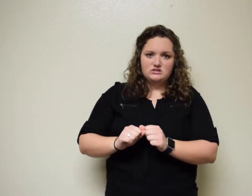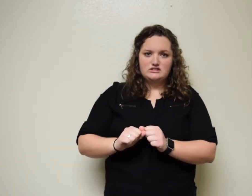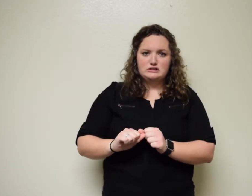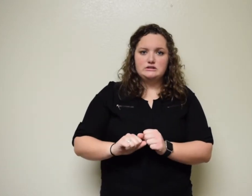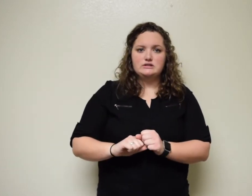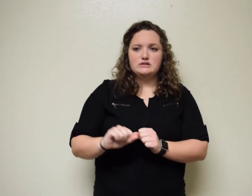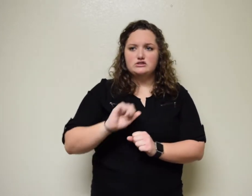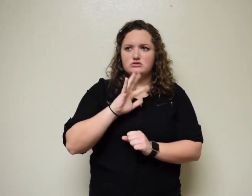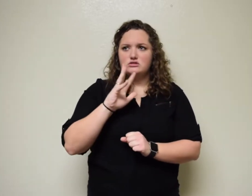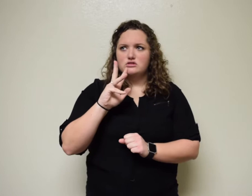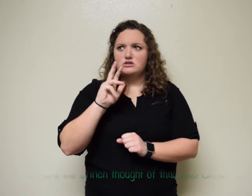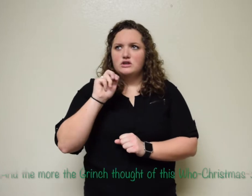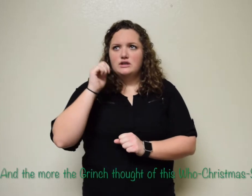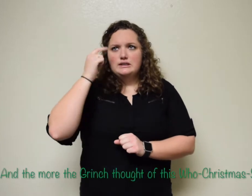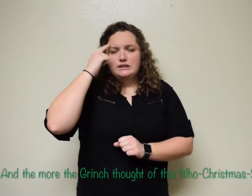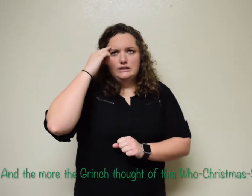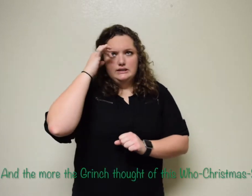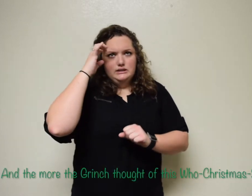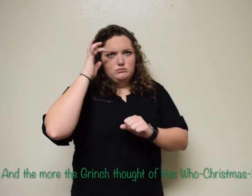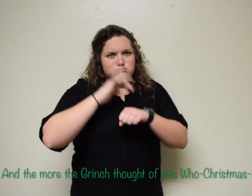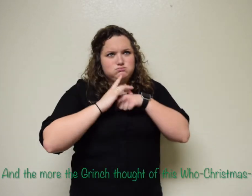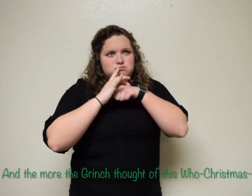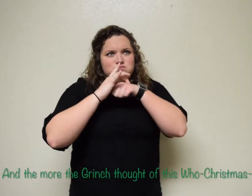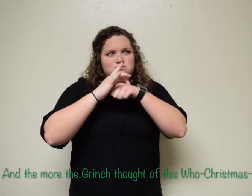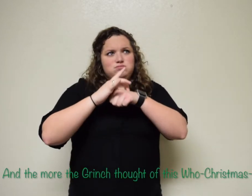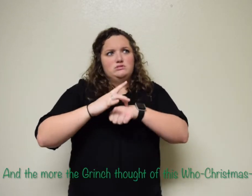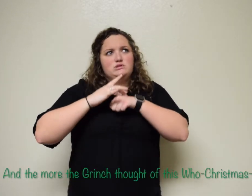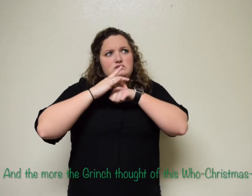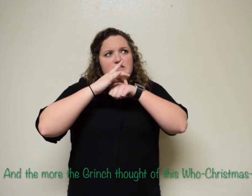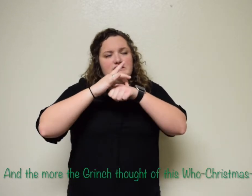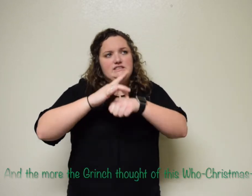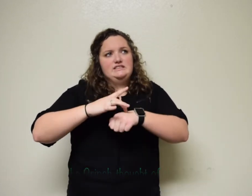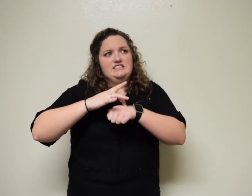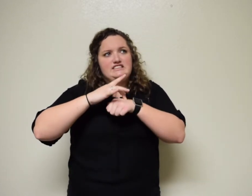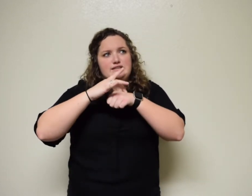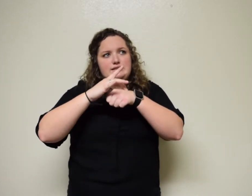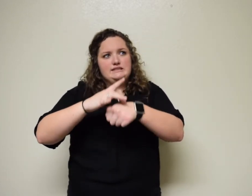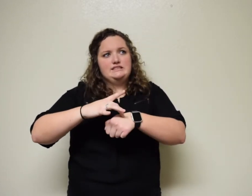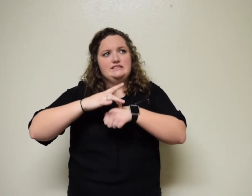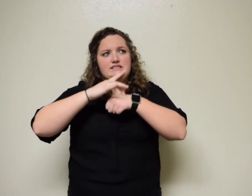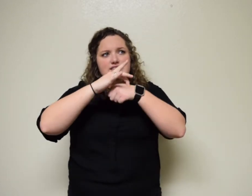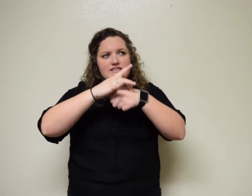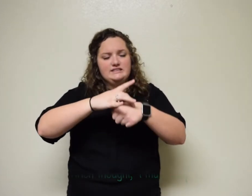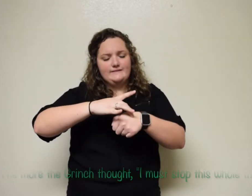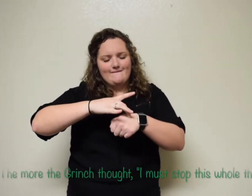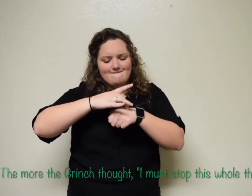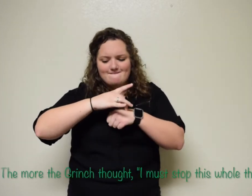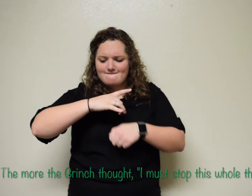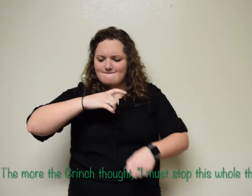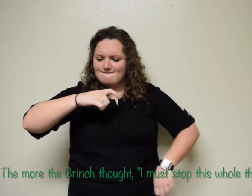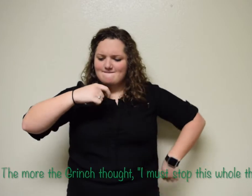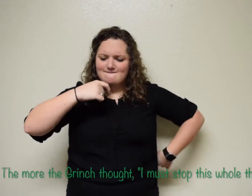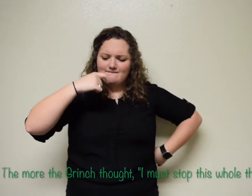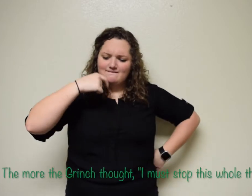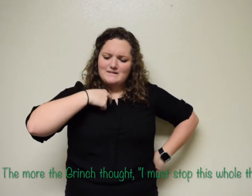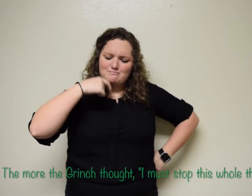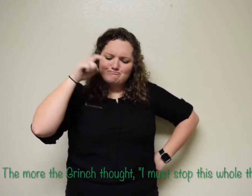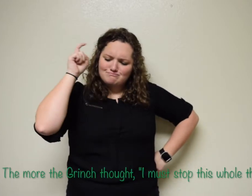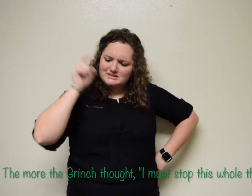And the more the Grinch thought of this Who Christmas sing, the more the Grinch thought, I must stop